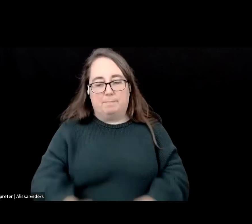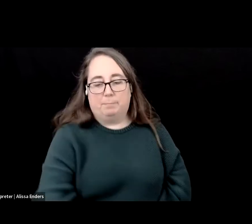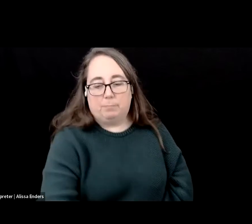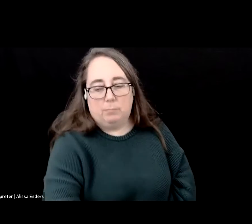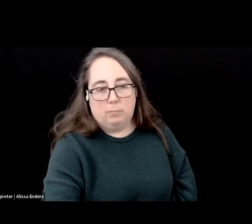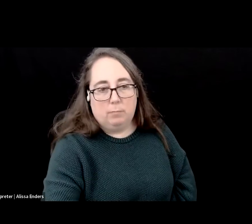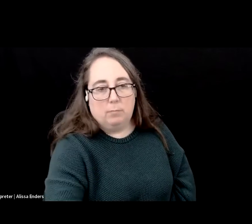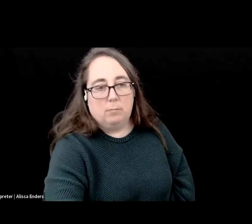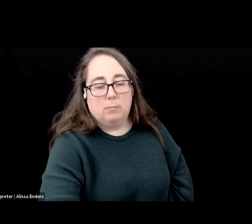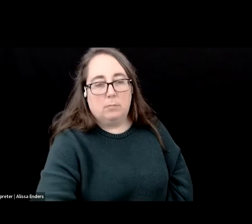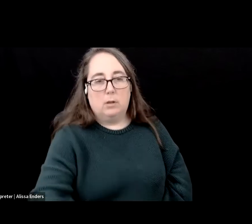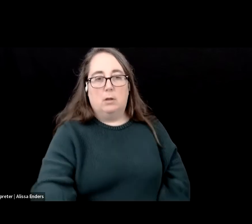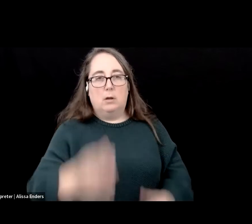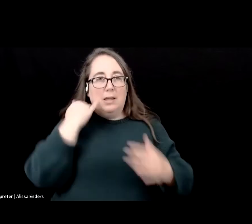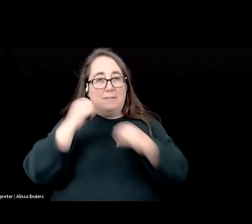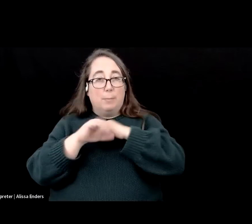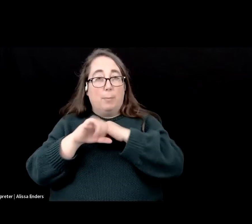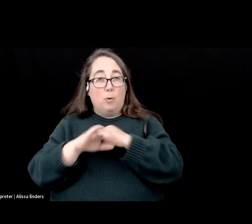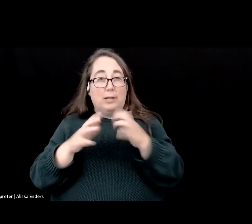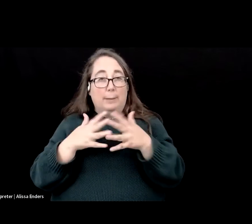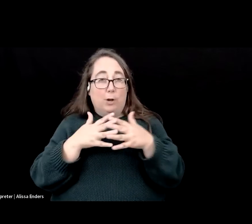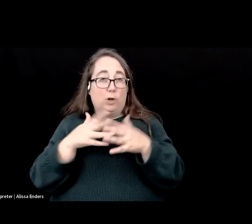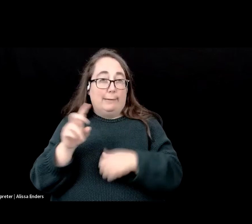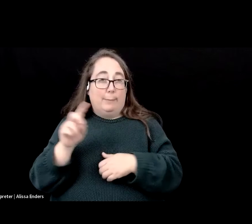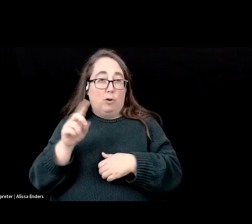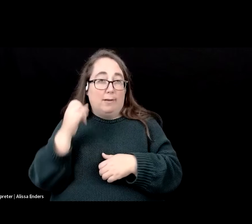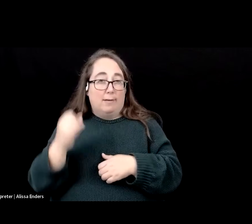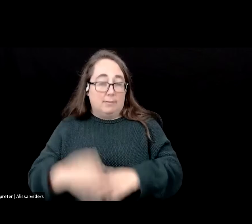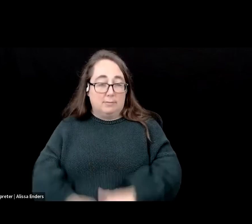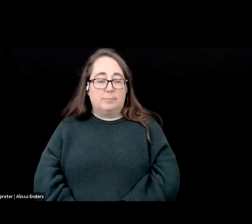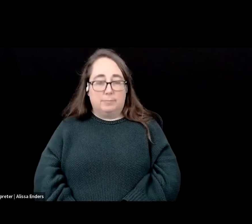history or promoting American democratic ideals.